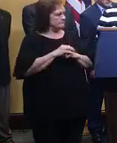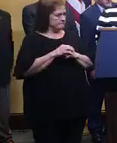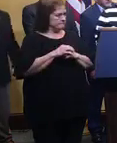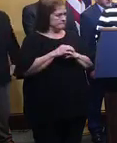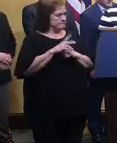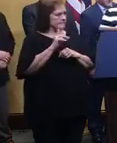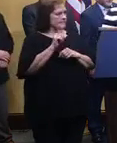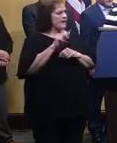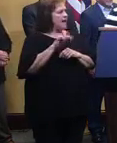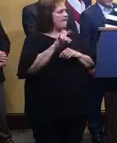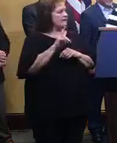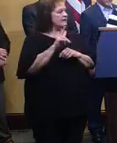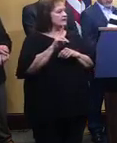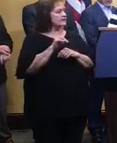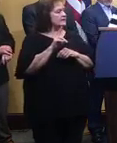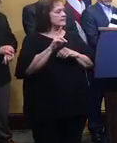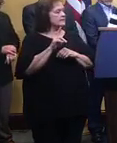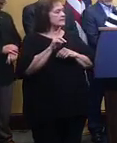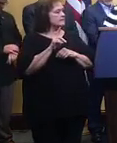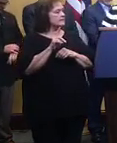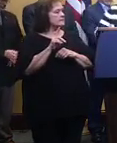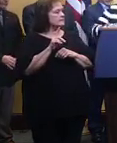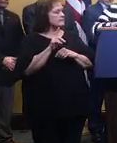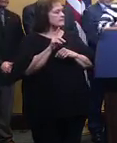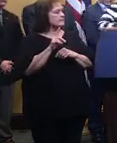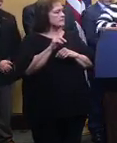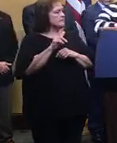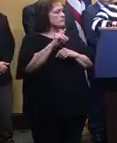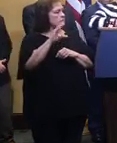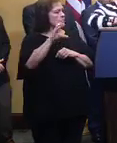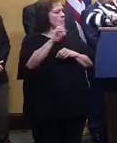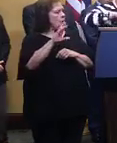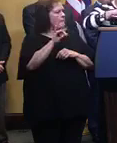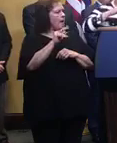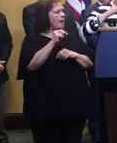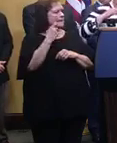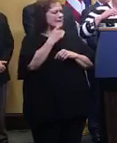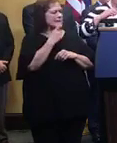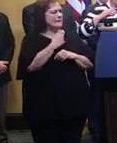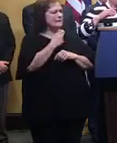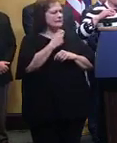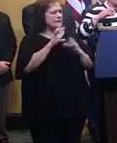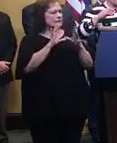David Campbell with WWL. Mayor, Mr. Corbin just said that